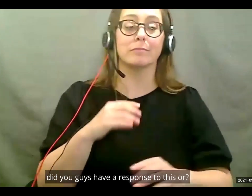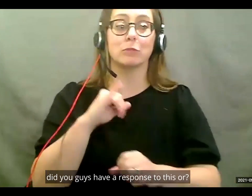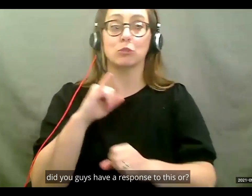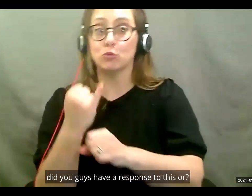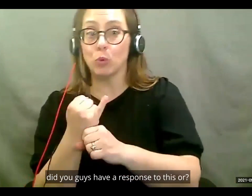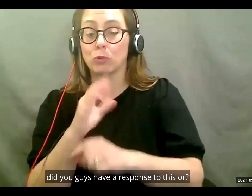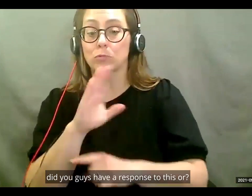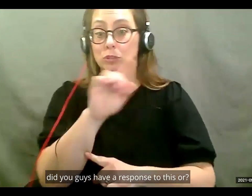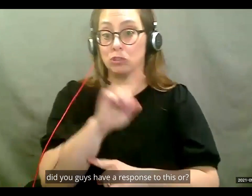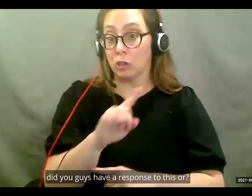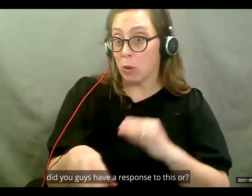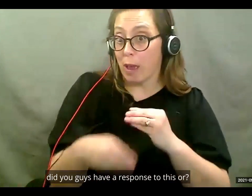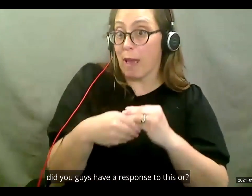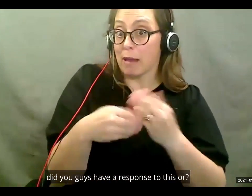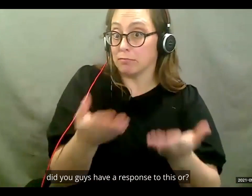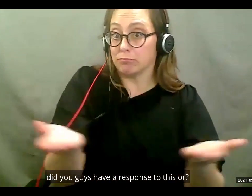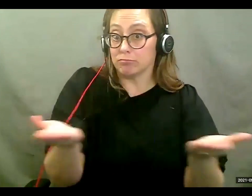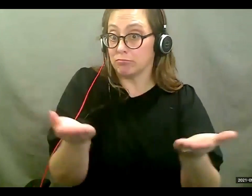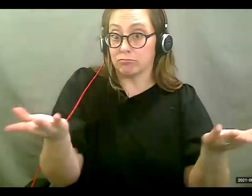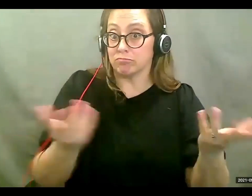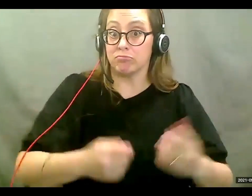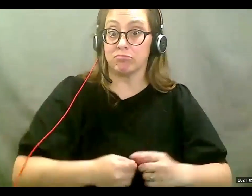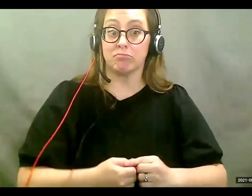guys have a response to this?